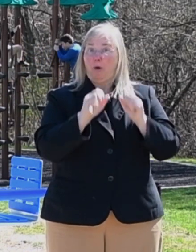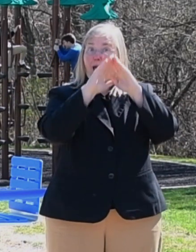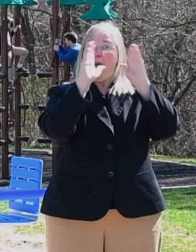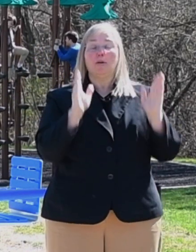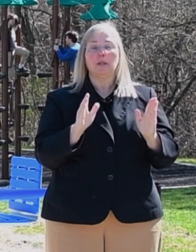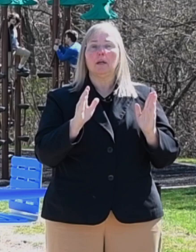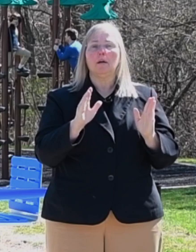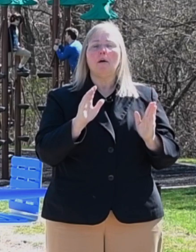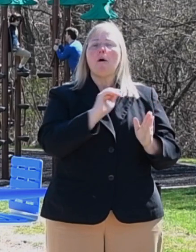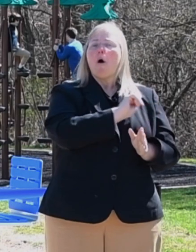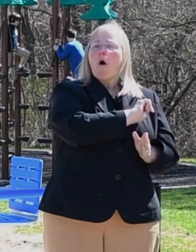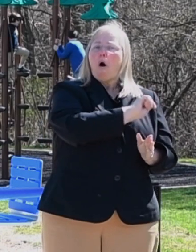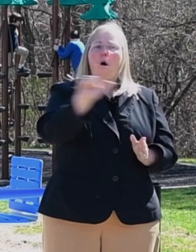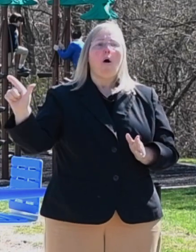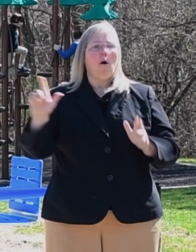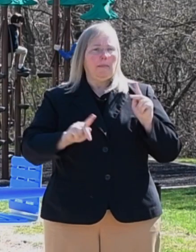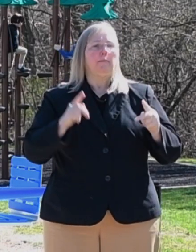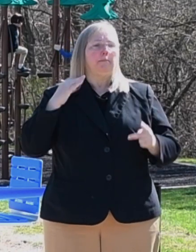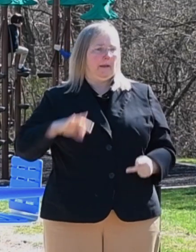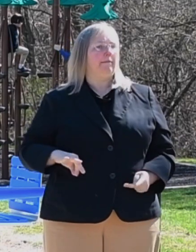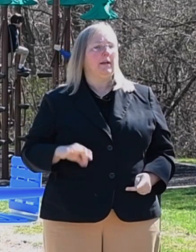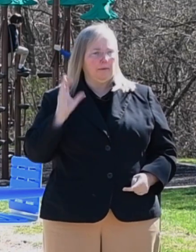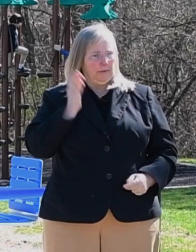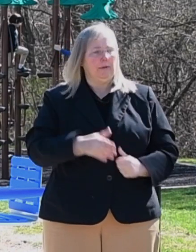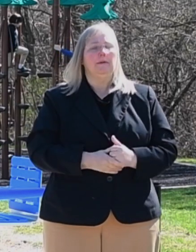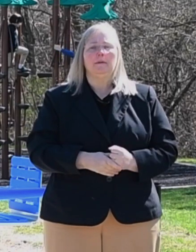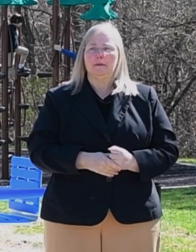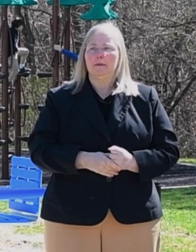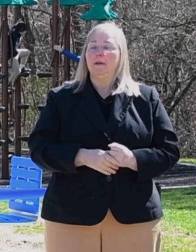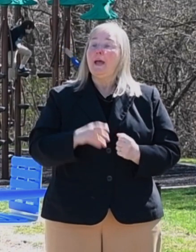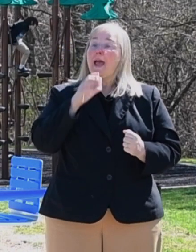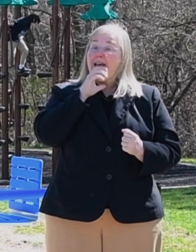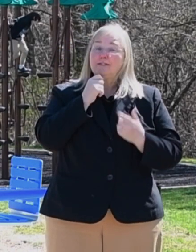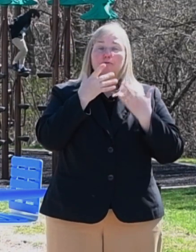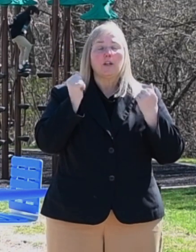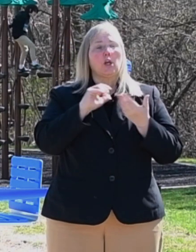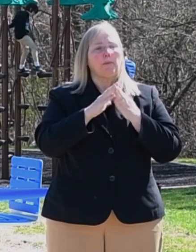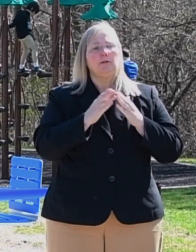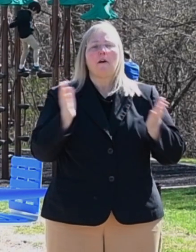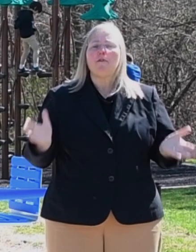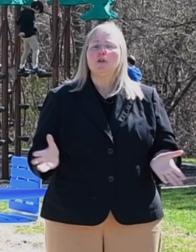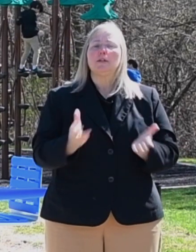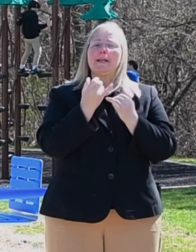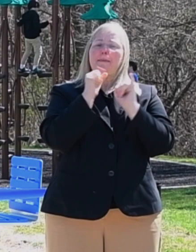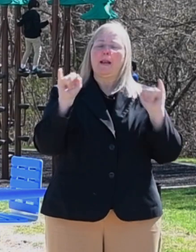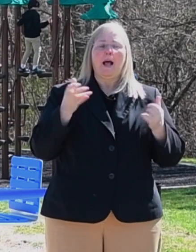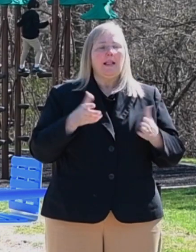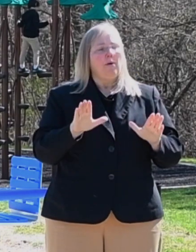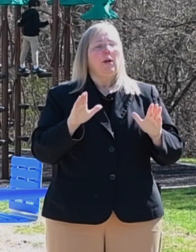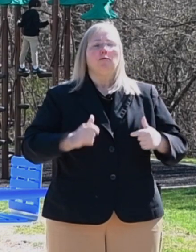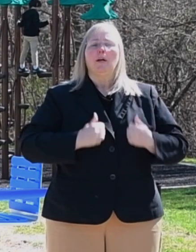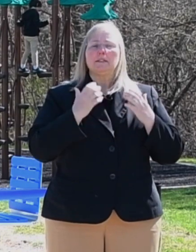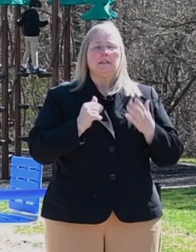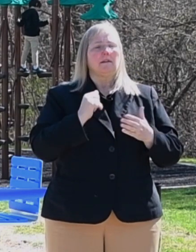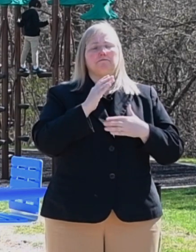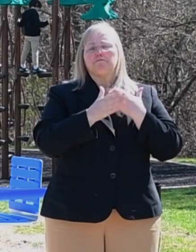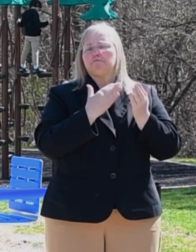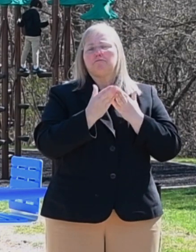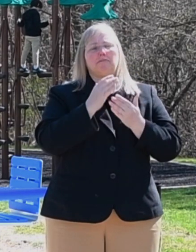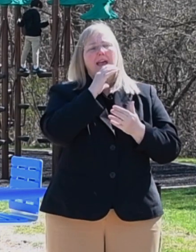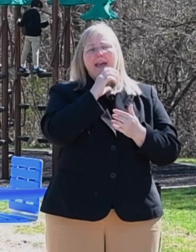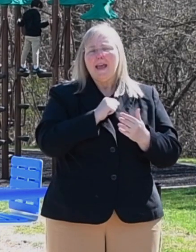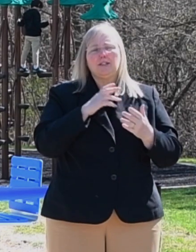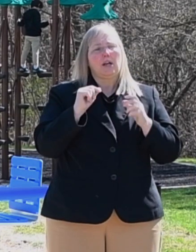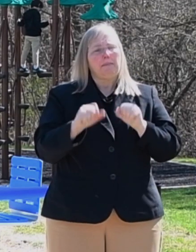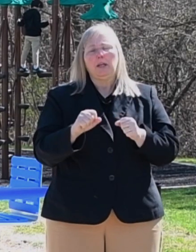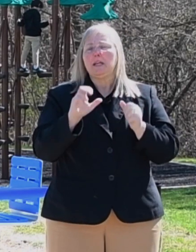all people benefit. Age-friendly communities foster independence, allowing residents of all ages and abilities to have